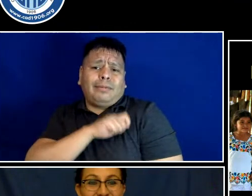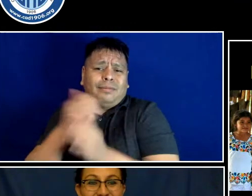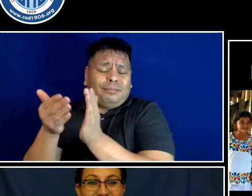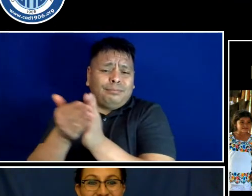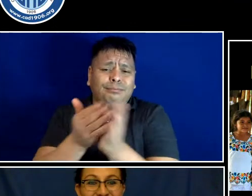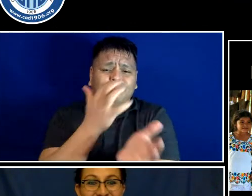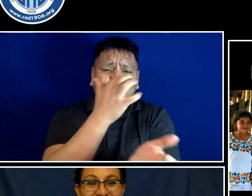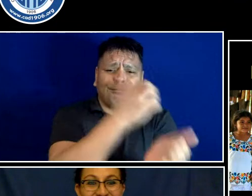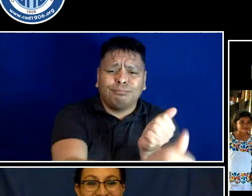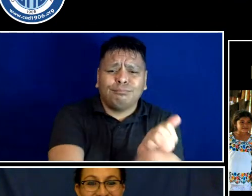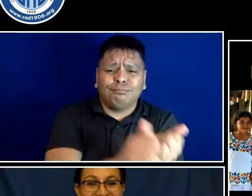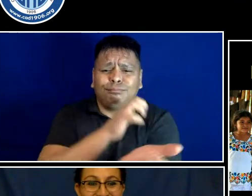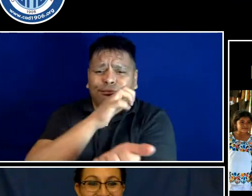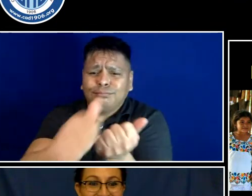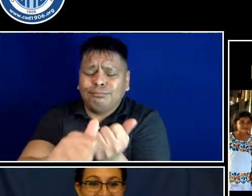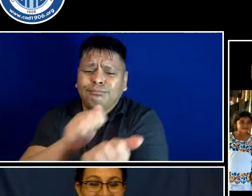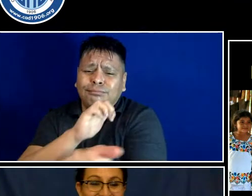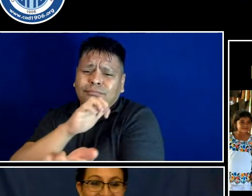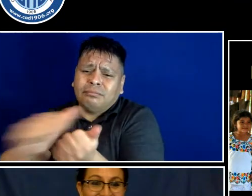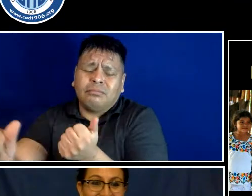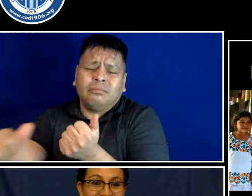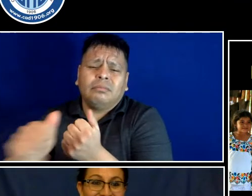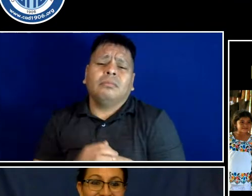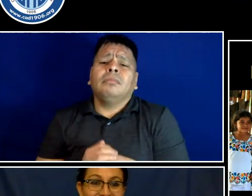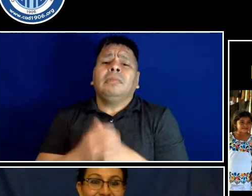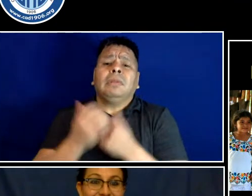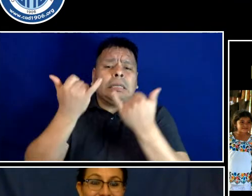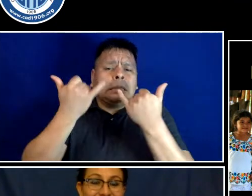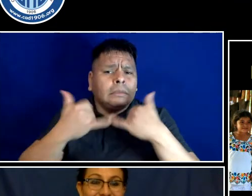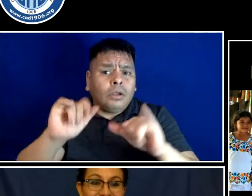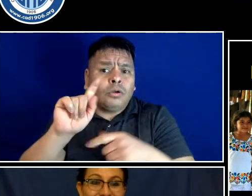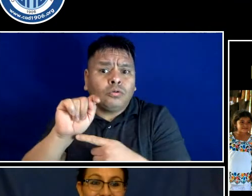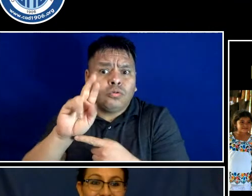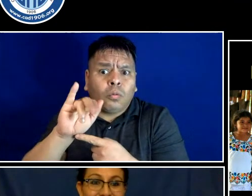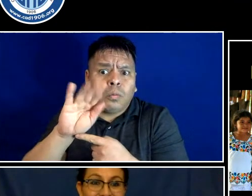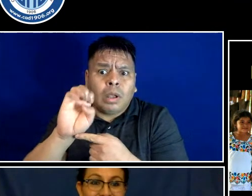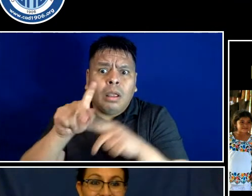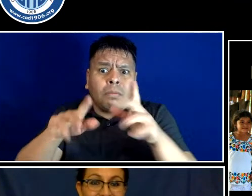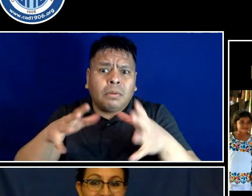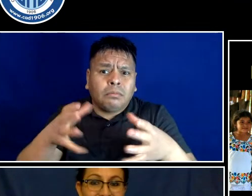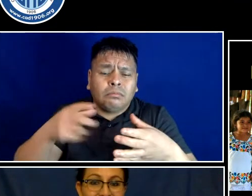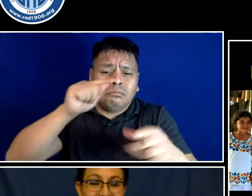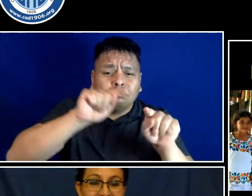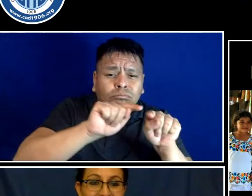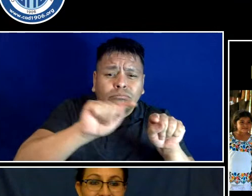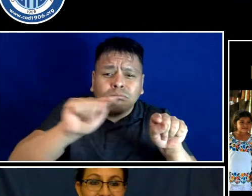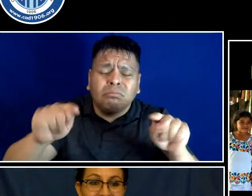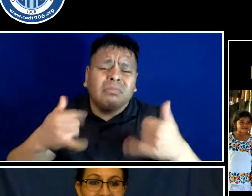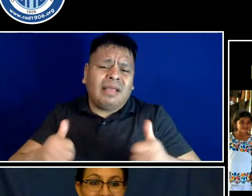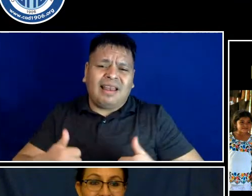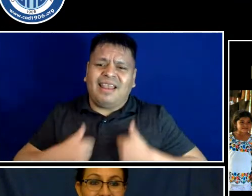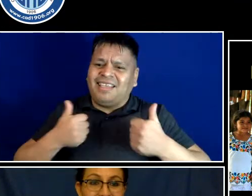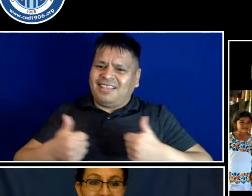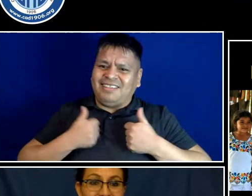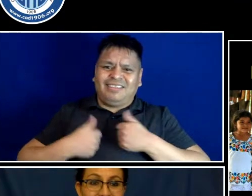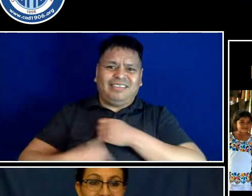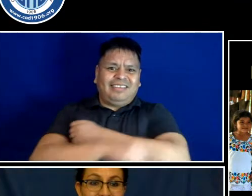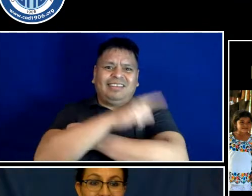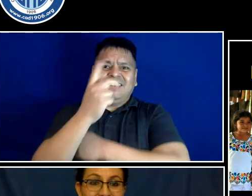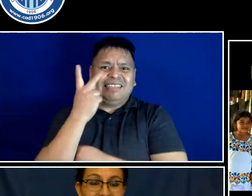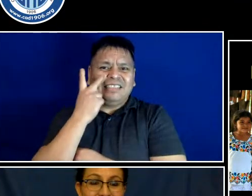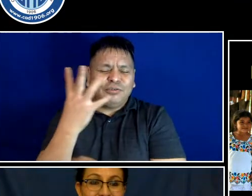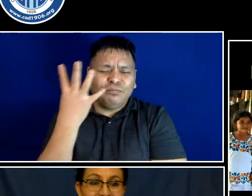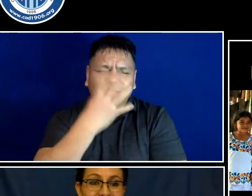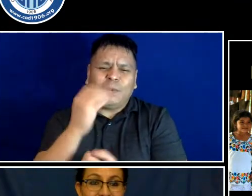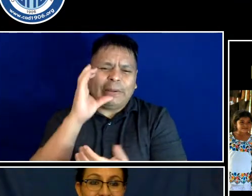from the Central American area, and Incas cover from the south part of America. And they were almost decimated